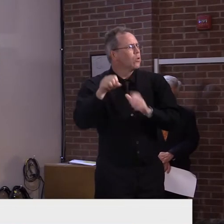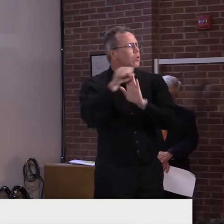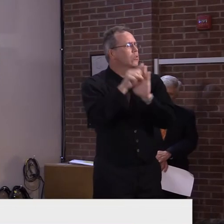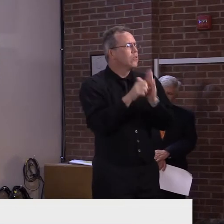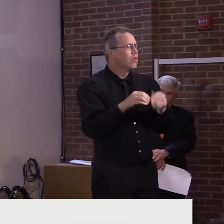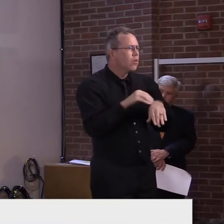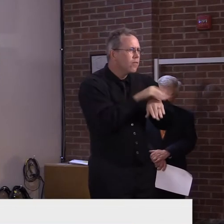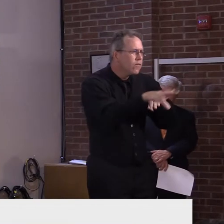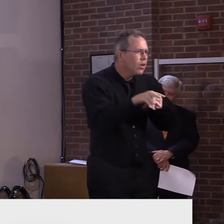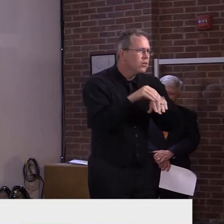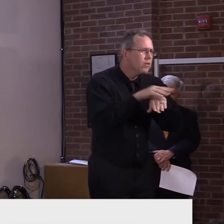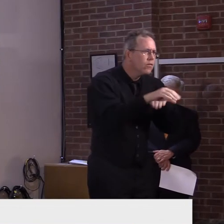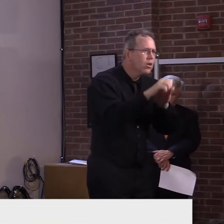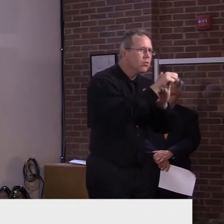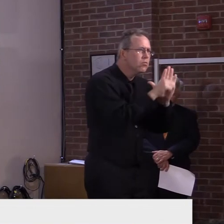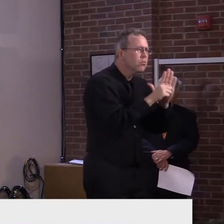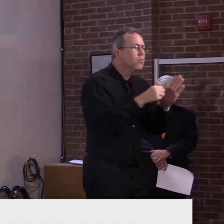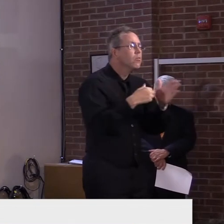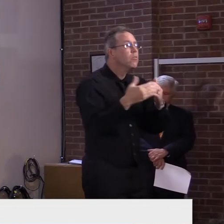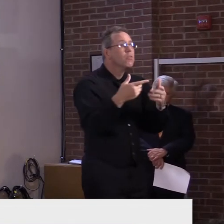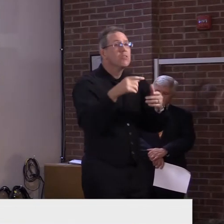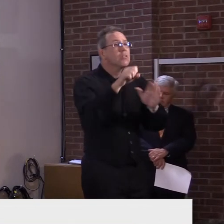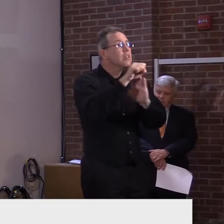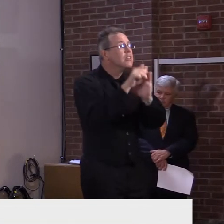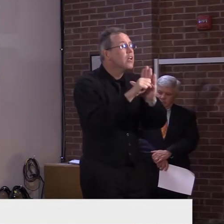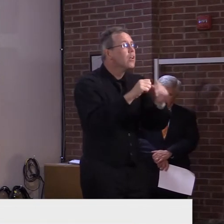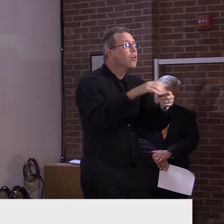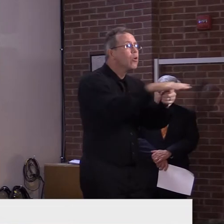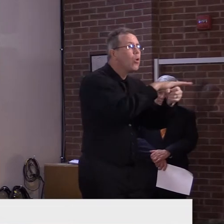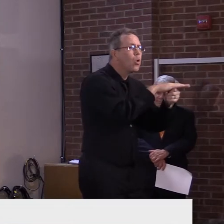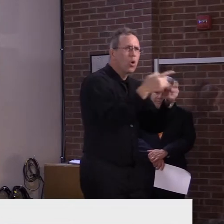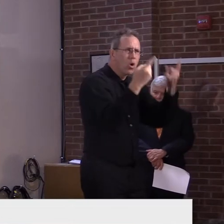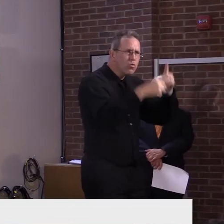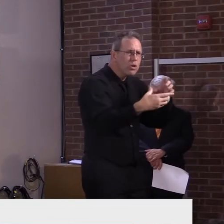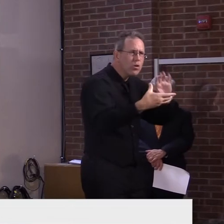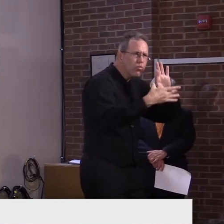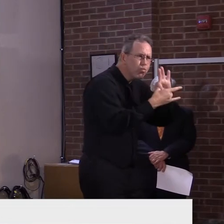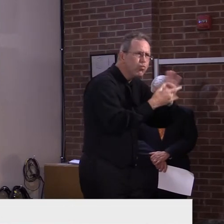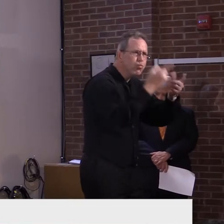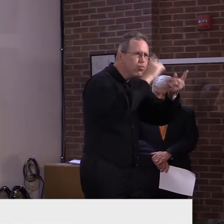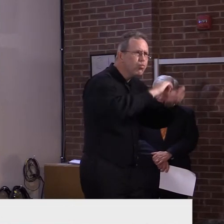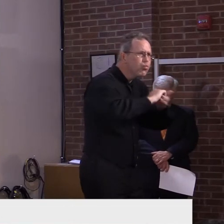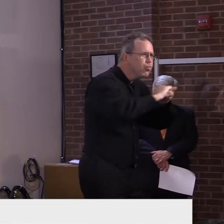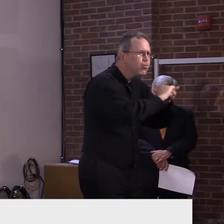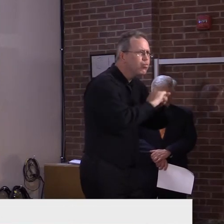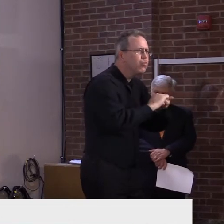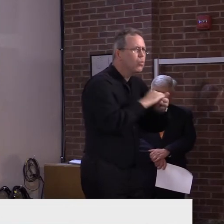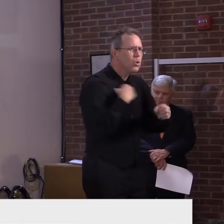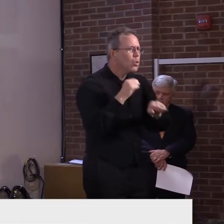safe. This type of cooperation and coordination will be necessary when a state of emergency is not needed.